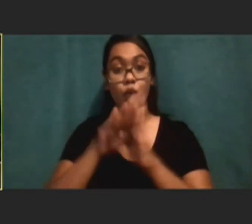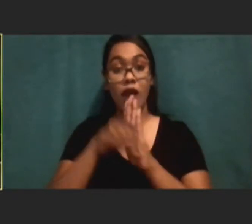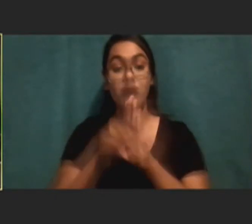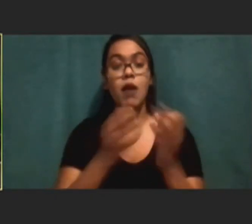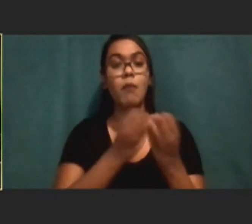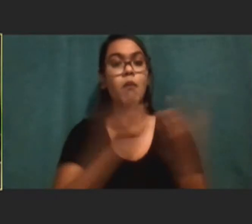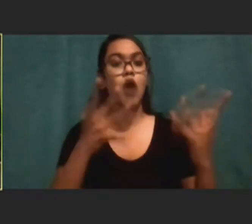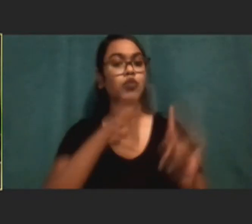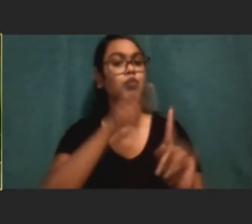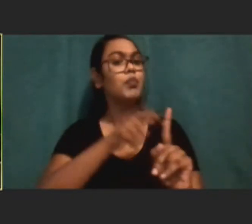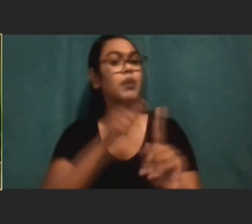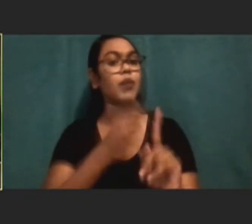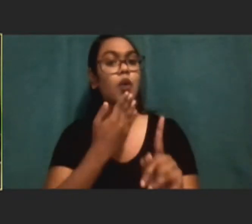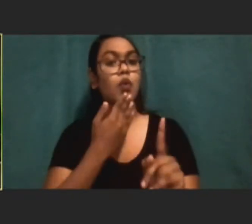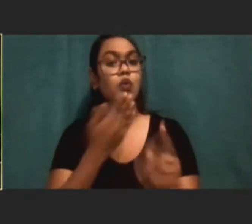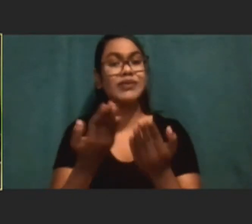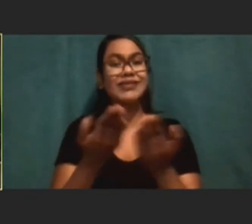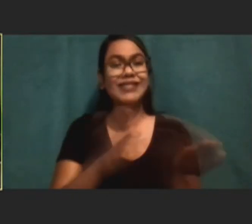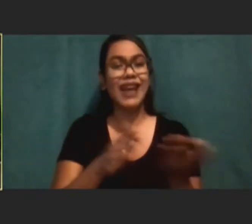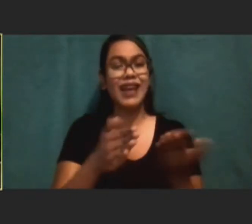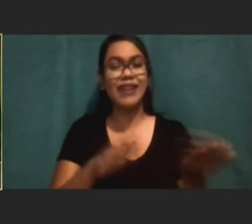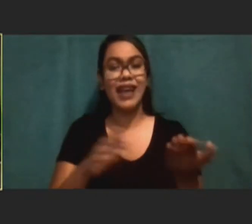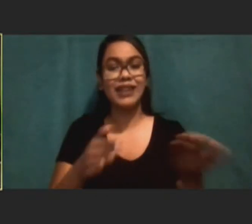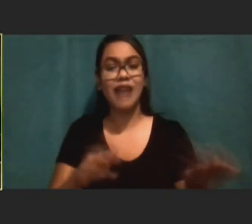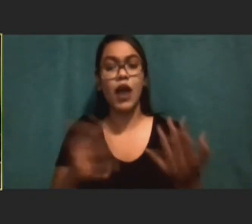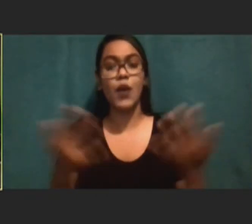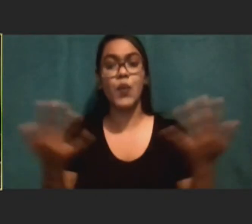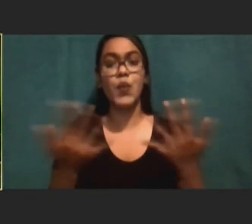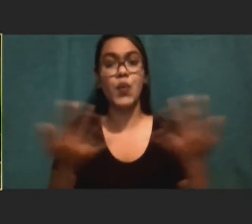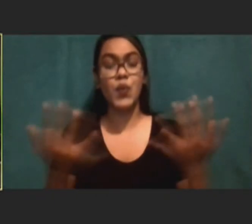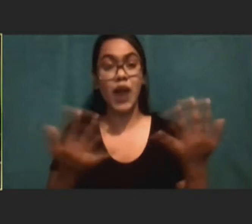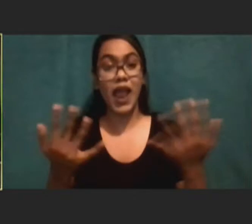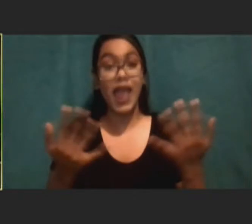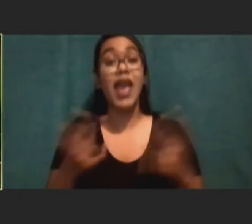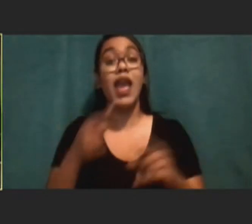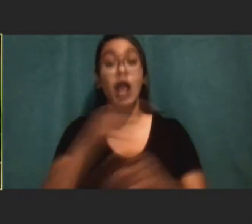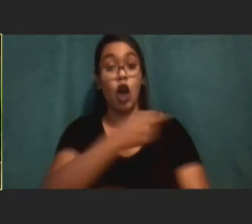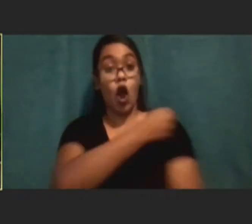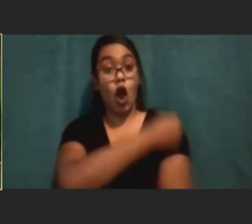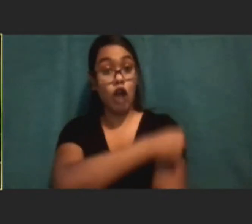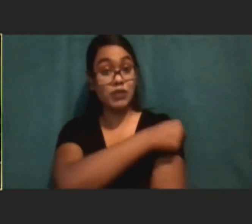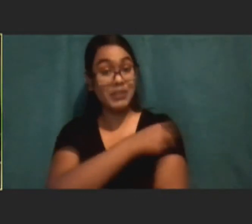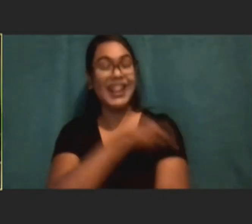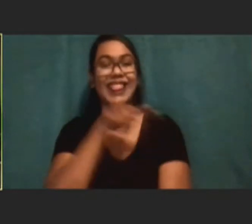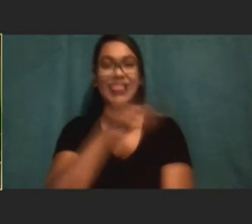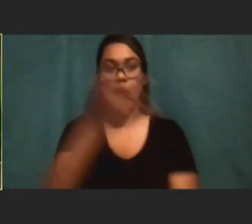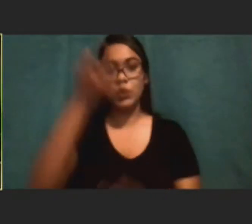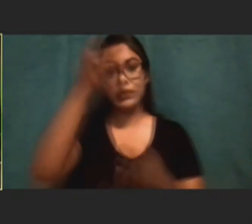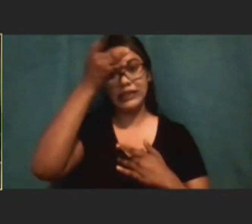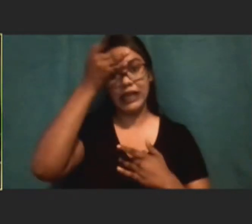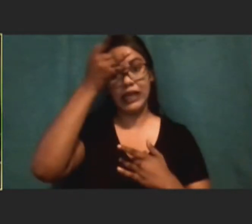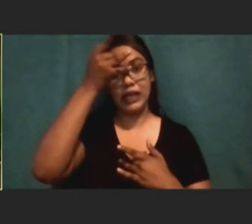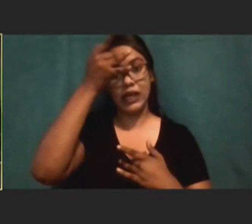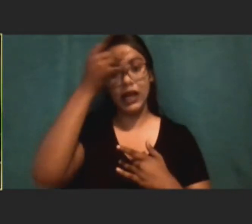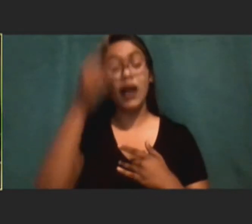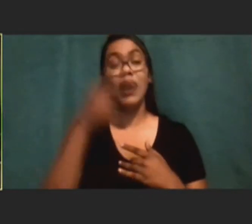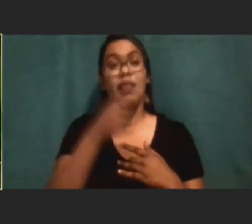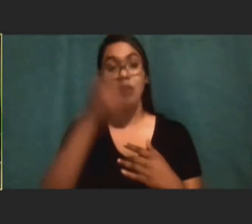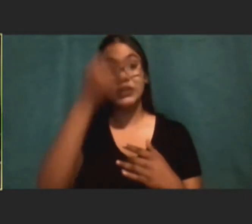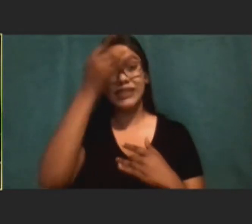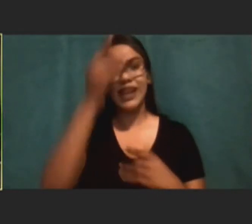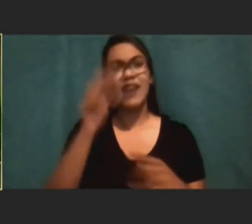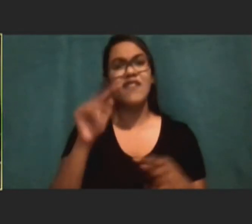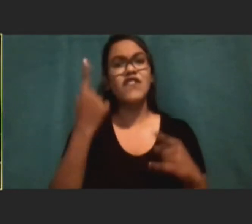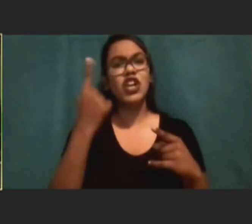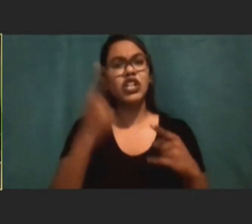were those that were presenting very late. They were already quite sick and they were dying within the first day or second day of being admitted.